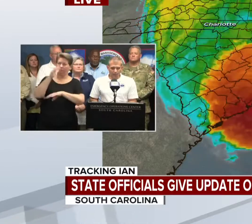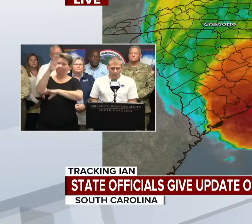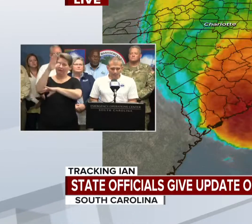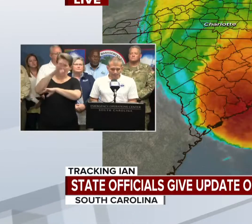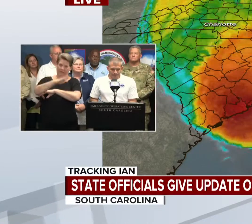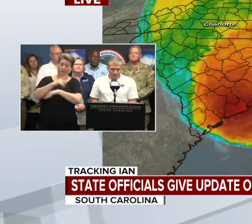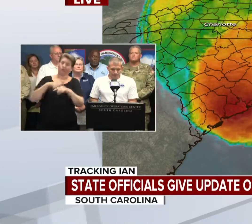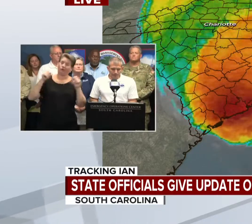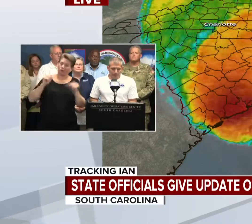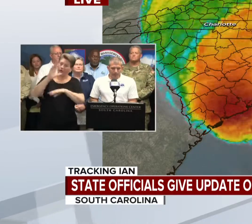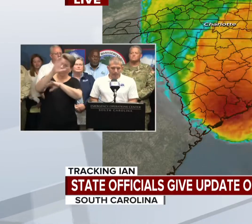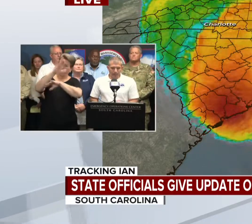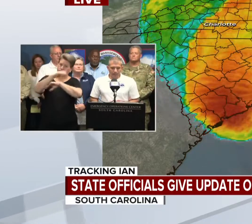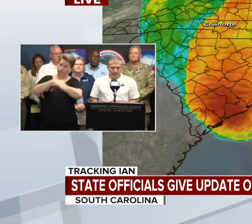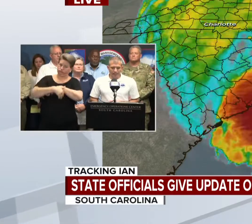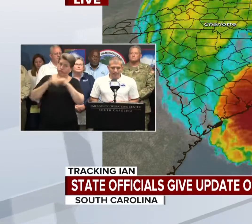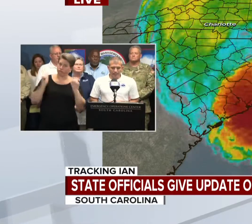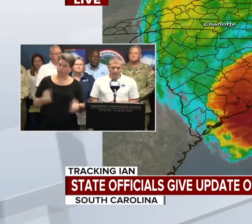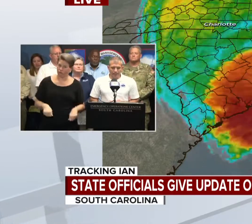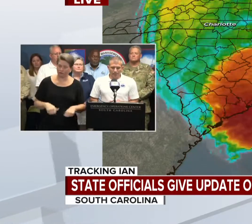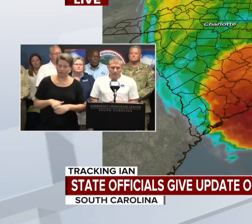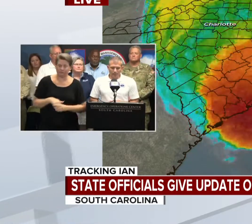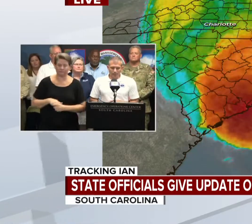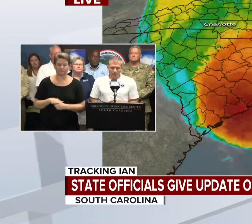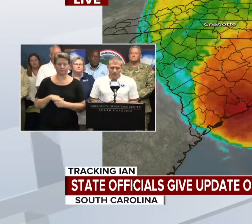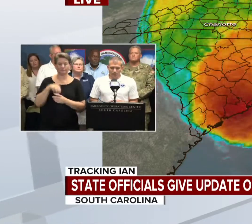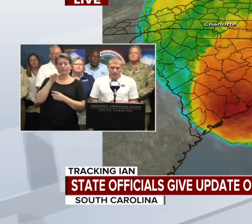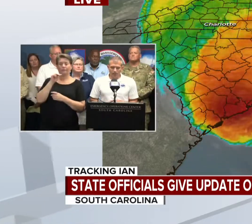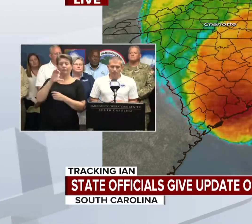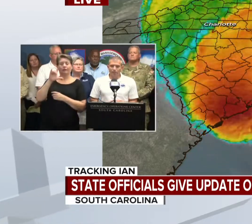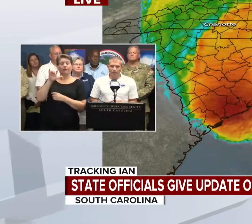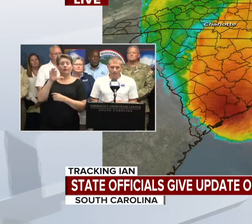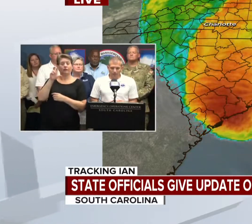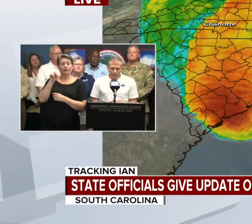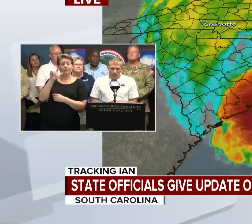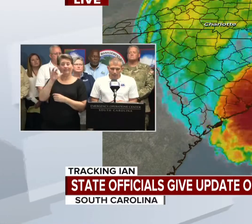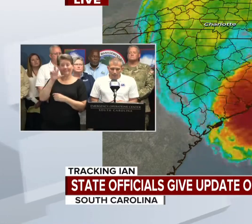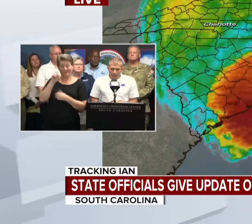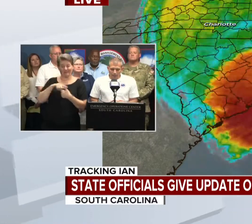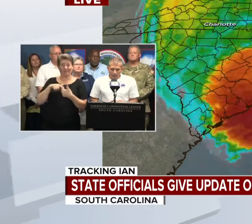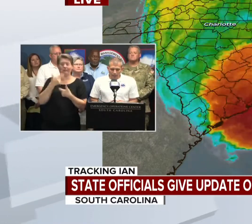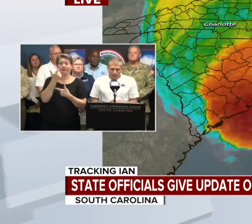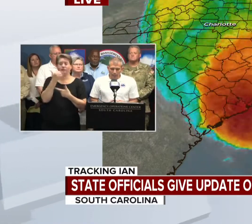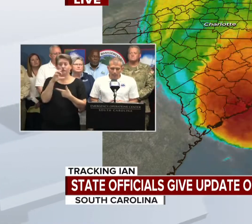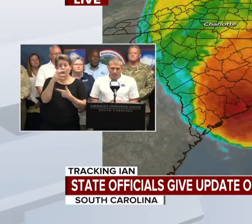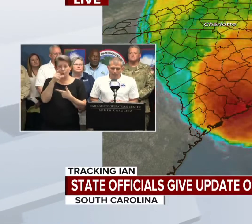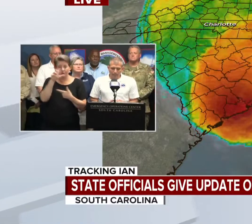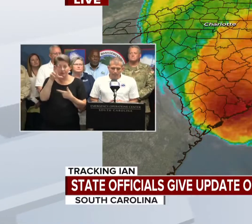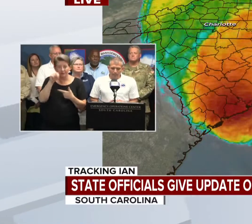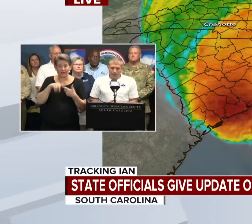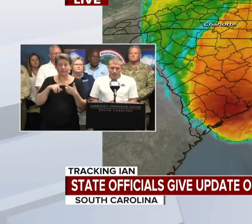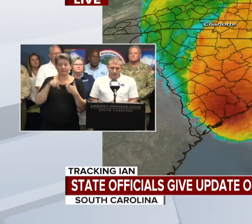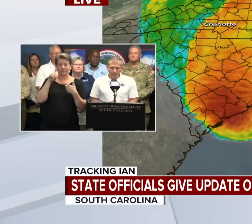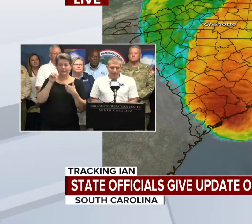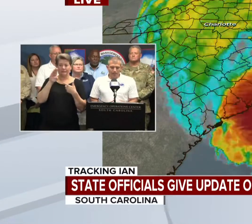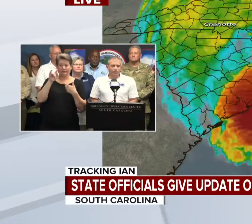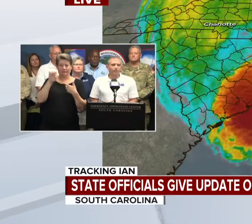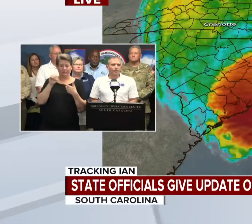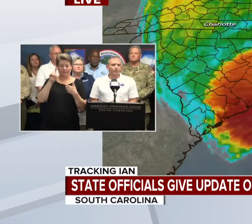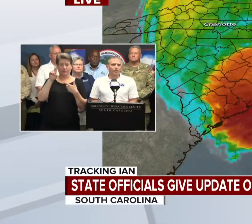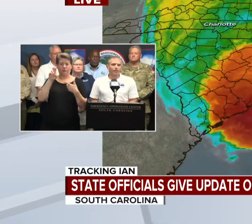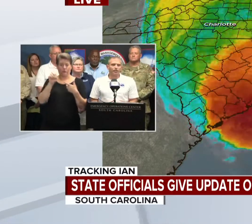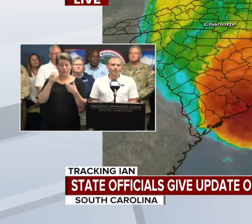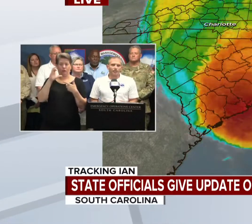through the evening. Areas in and around McClellanville, Georgetown, Debidu Colony, Pawleys